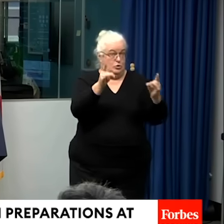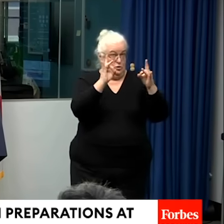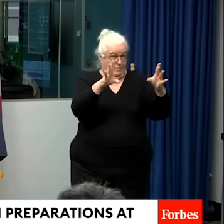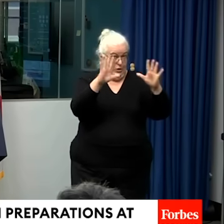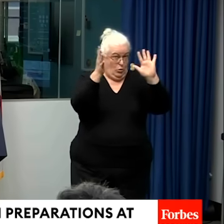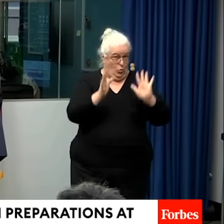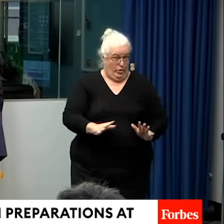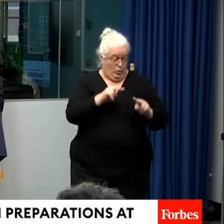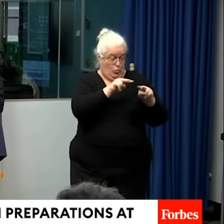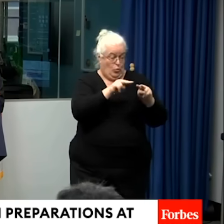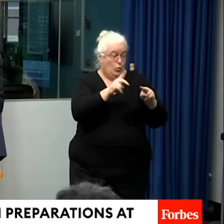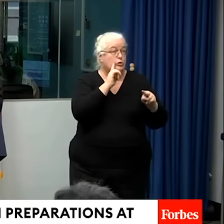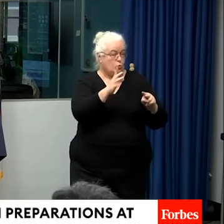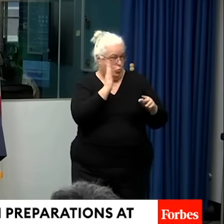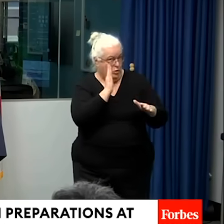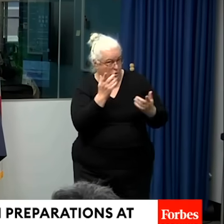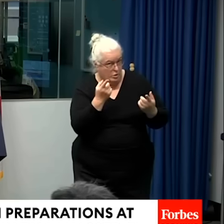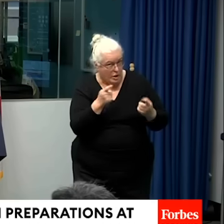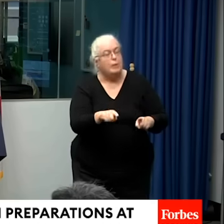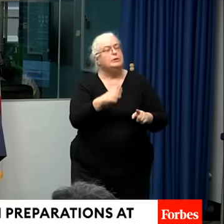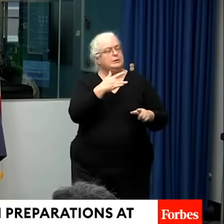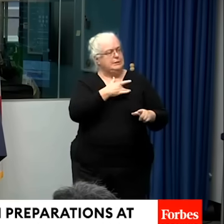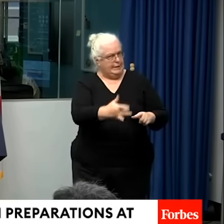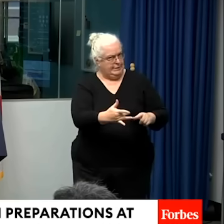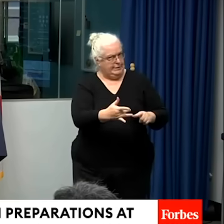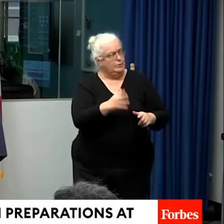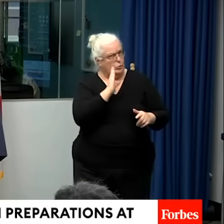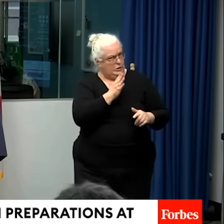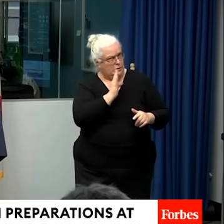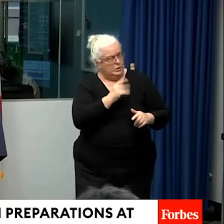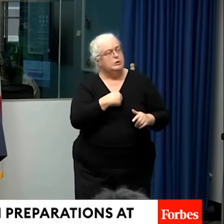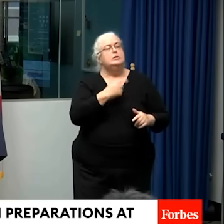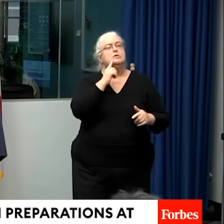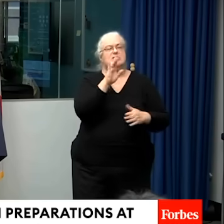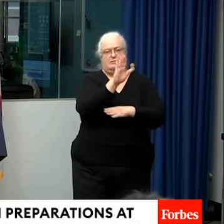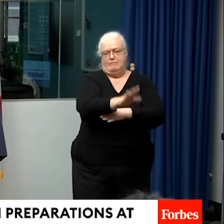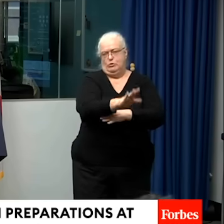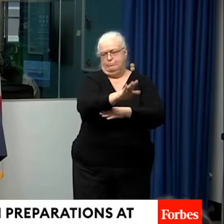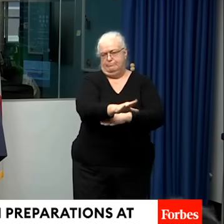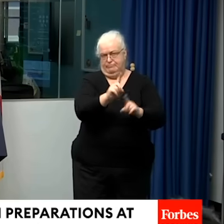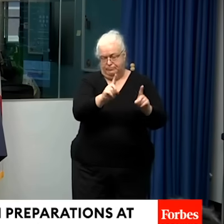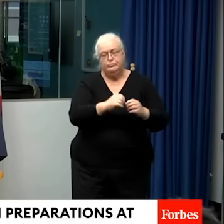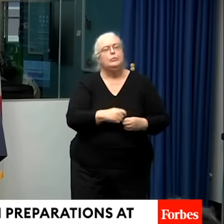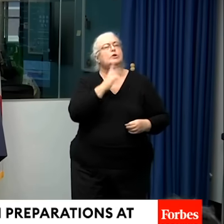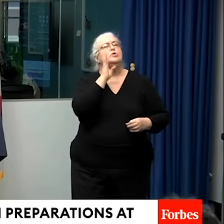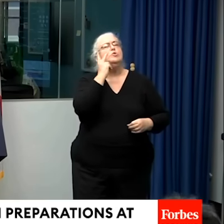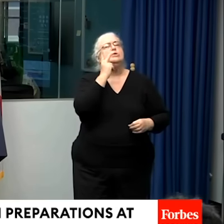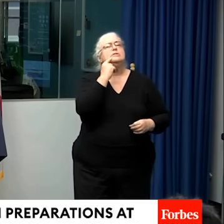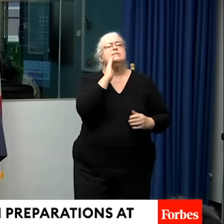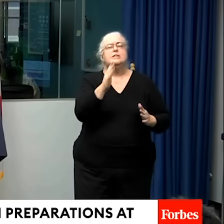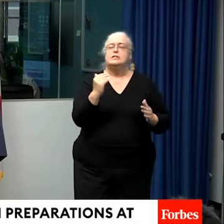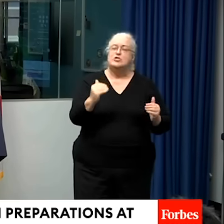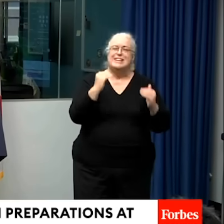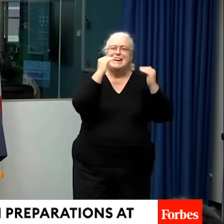watches will be likely issued as we move on through the late afternoon hours. There is an enhanced risk for